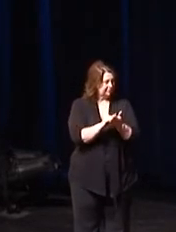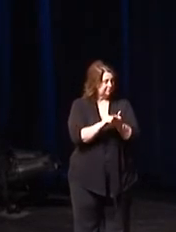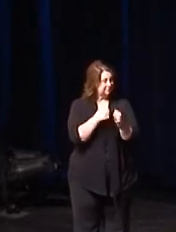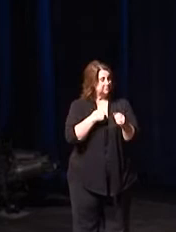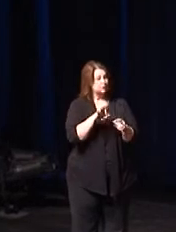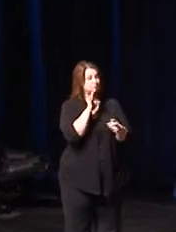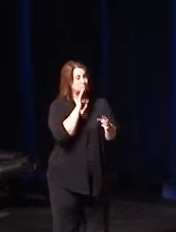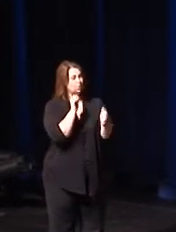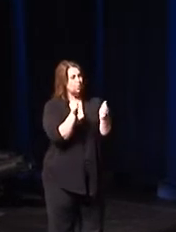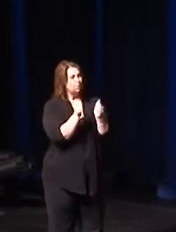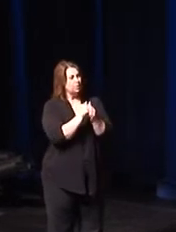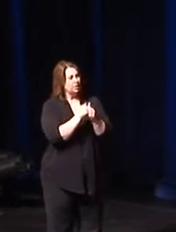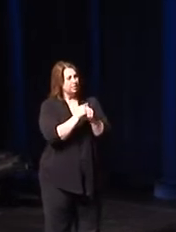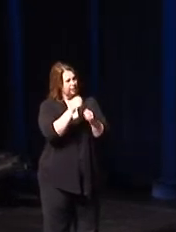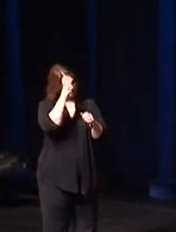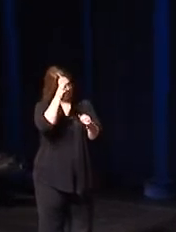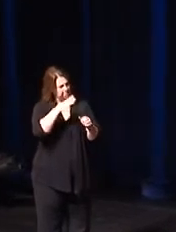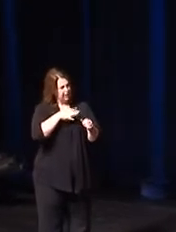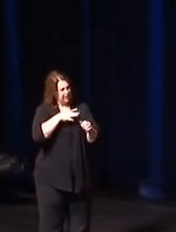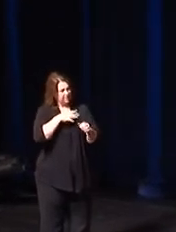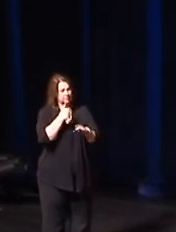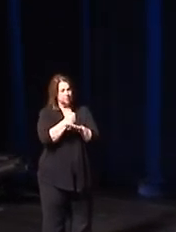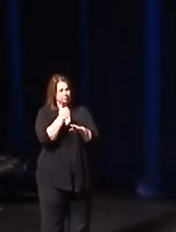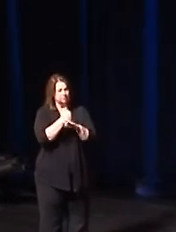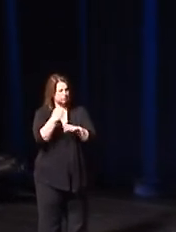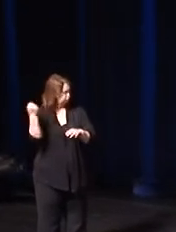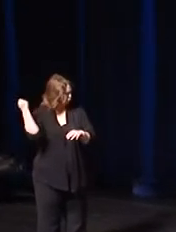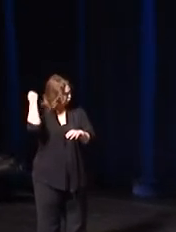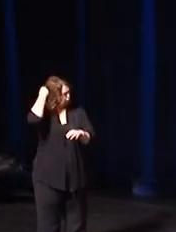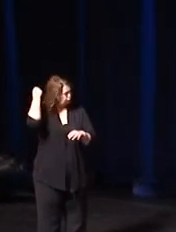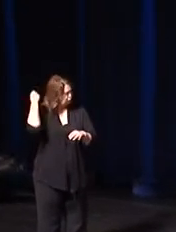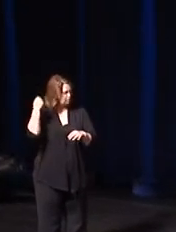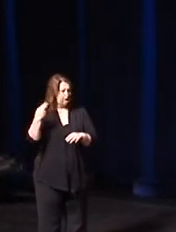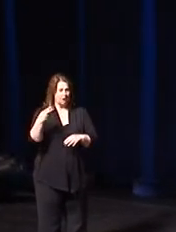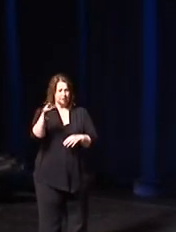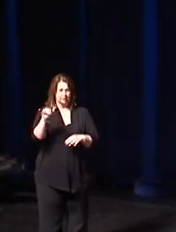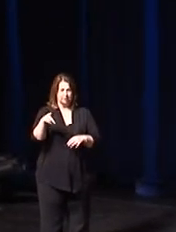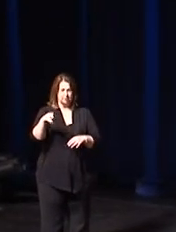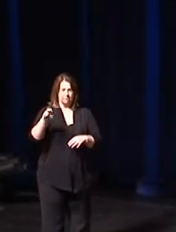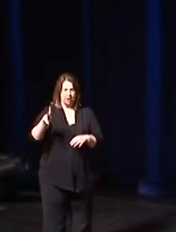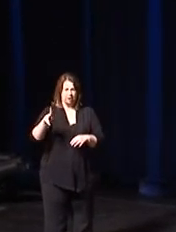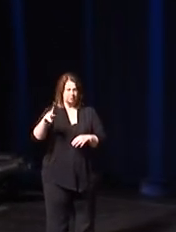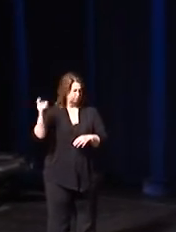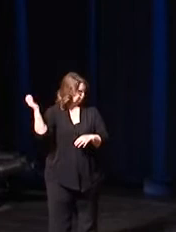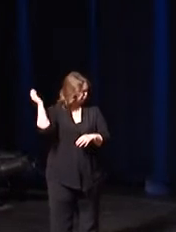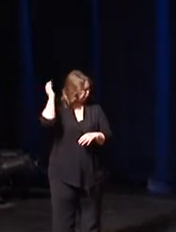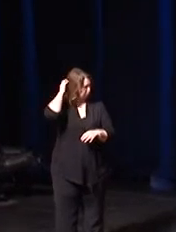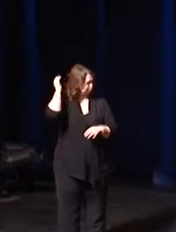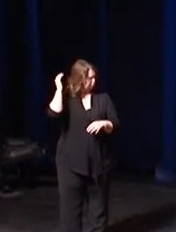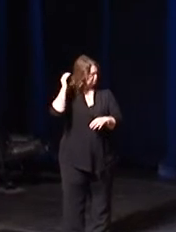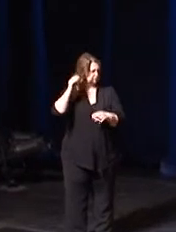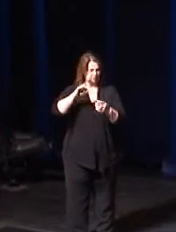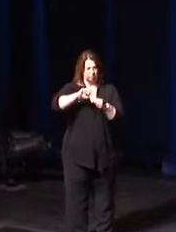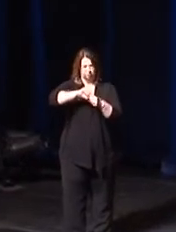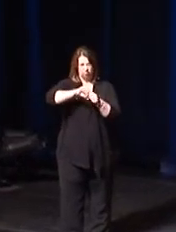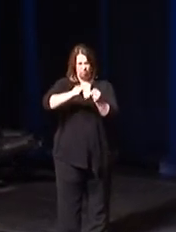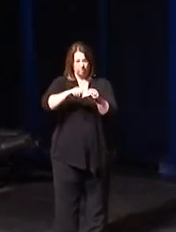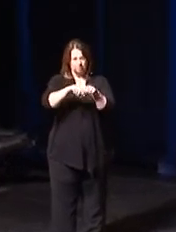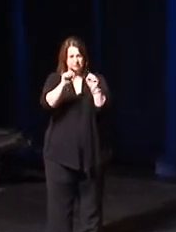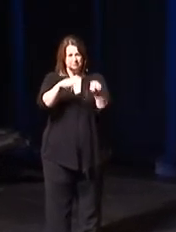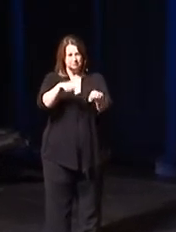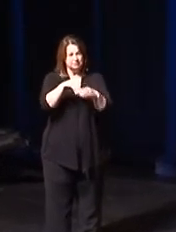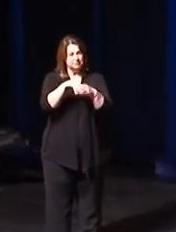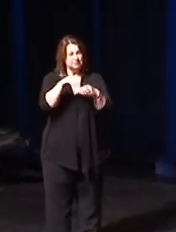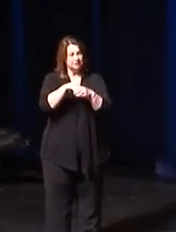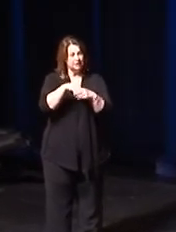a guy with a hockey puck and hit him in the back of the head right here, right in the visual cortex, and he got that same problem, busted up the systems that